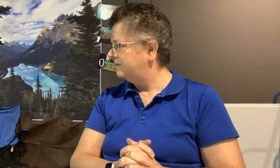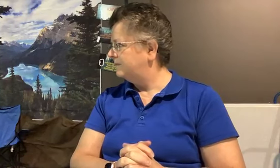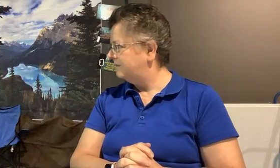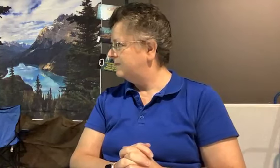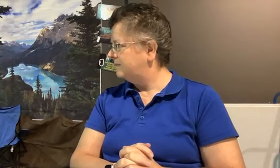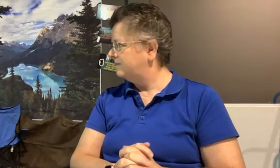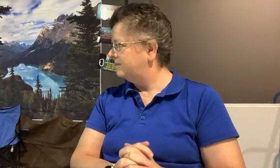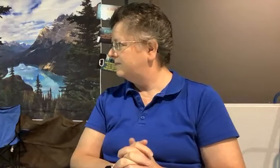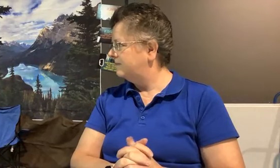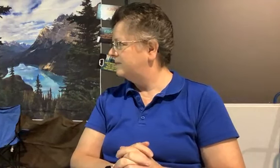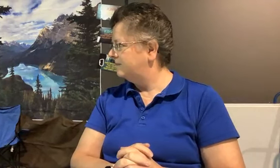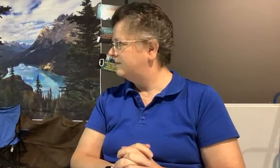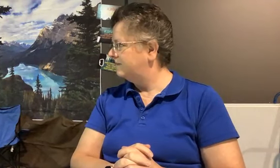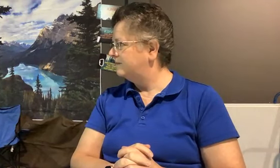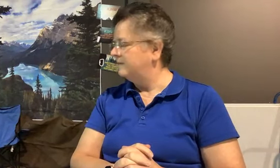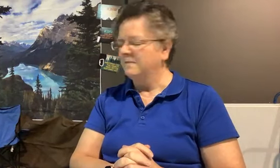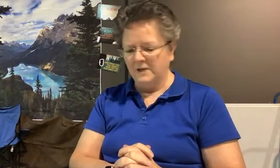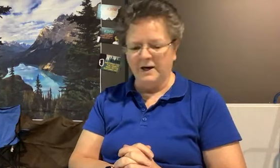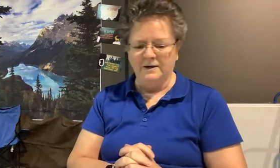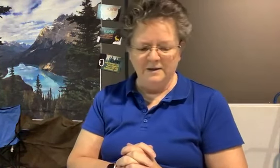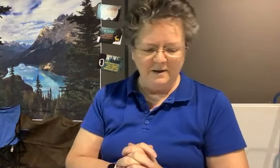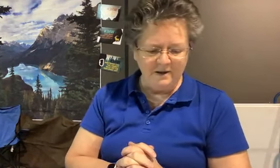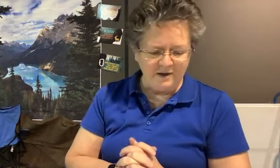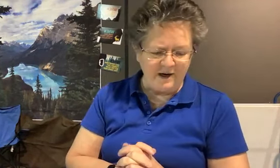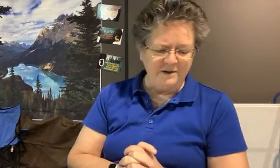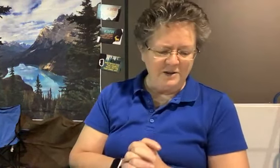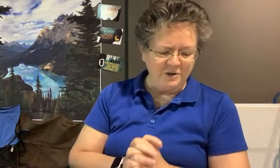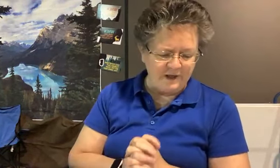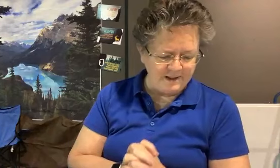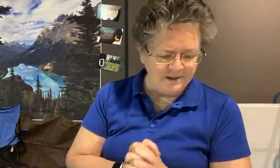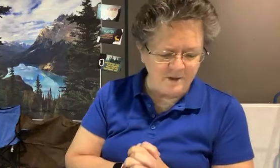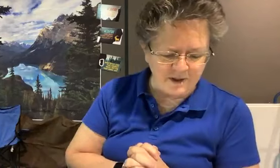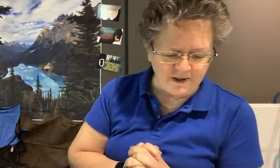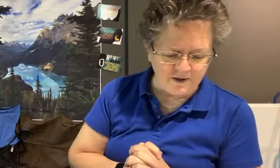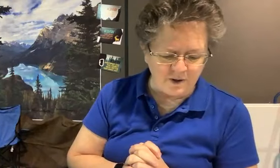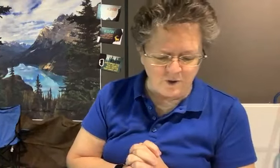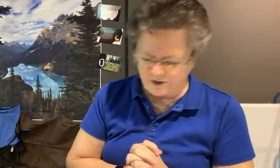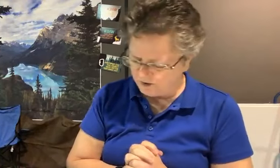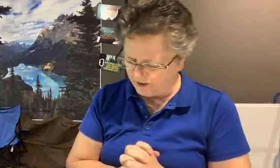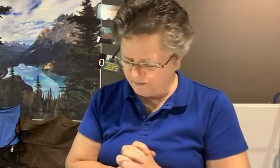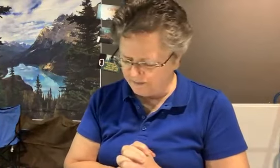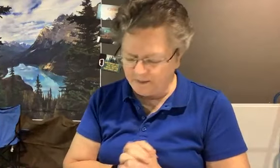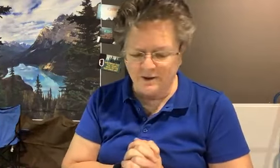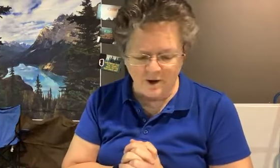we're supposed to remember all of these things. Yeah. Yeah. So that's something else I want you to make note